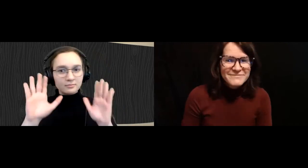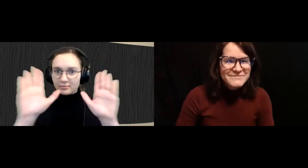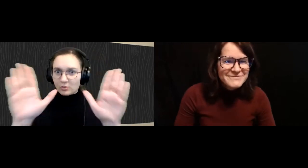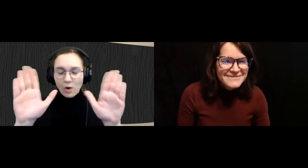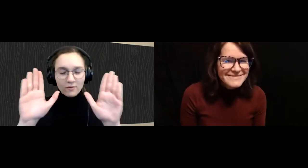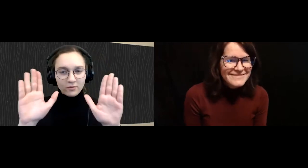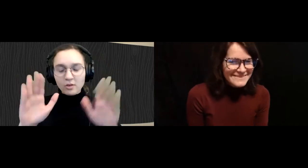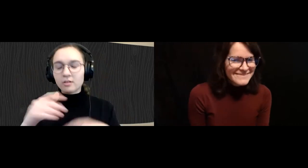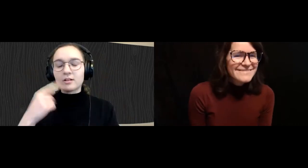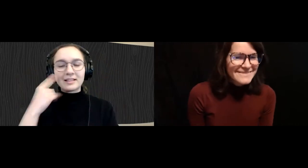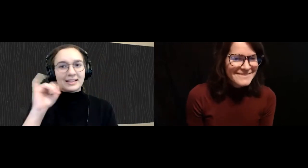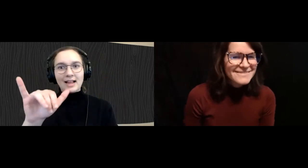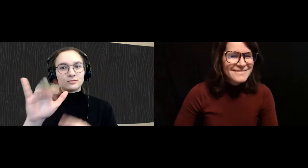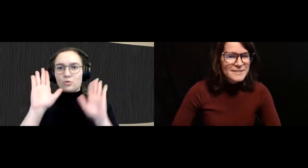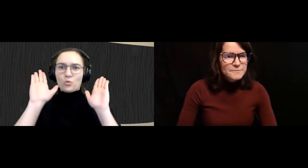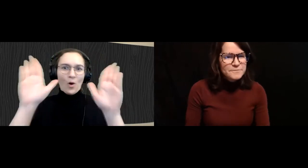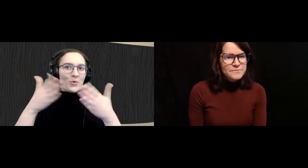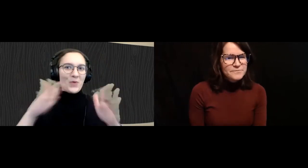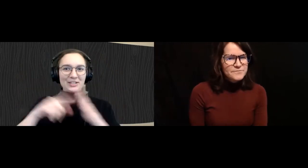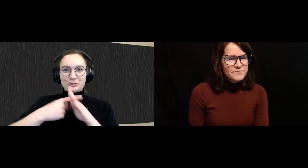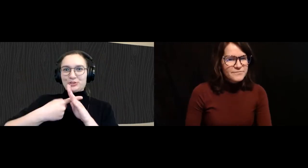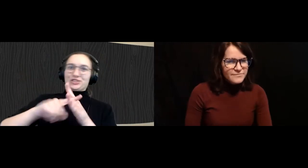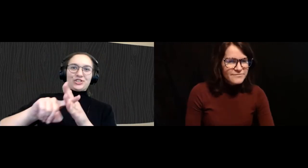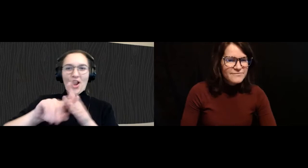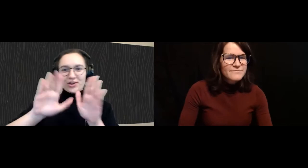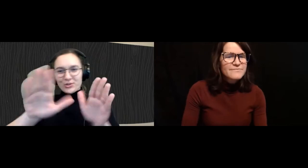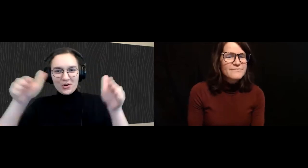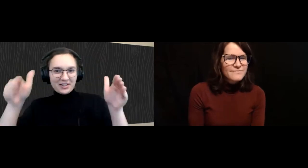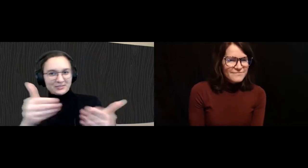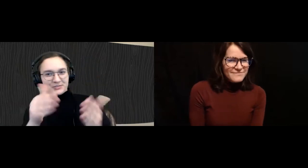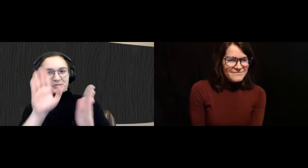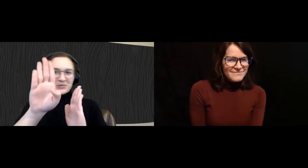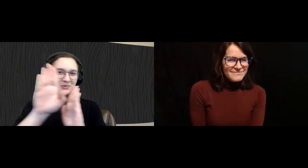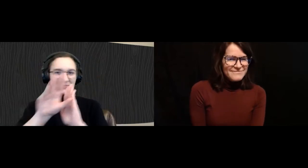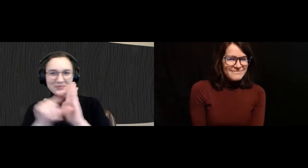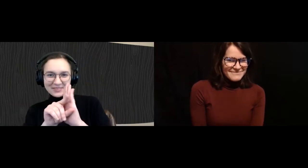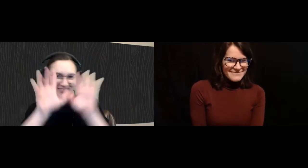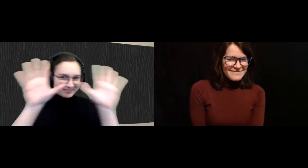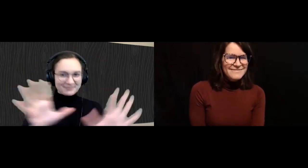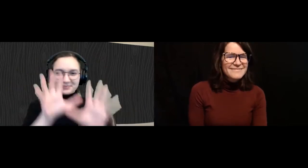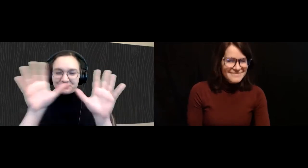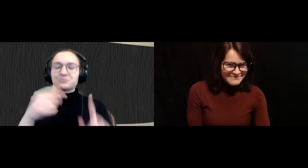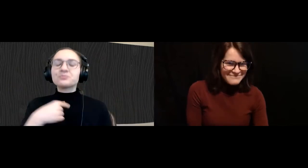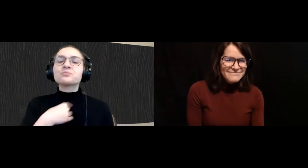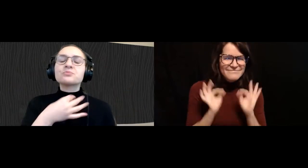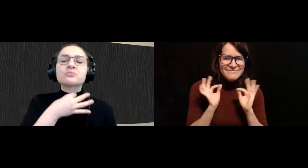home. Oh, that's wonderful. That sounds like a wonderful way to start to introduce your